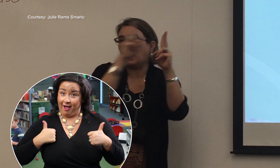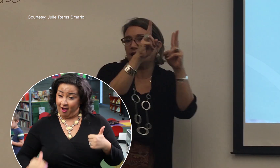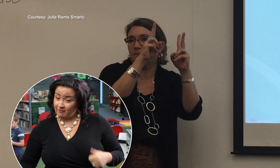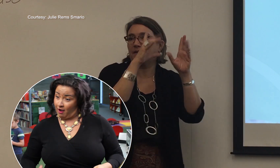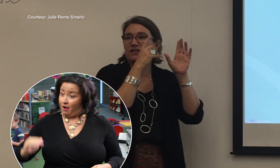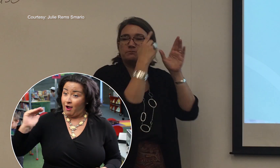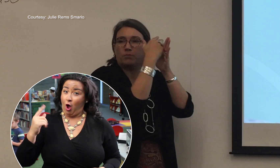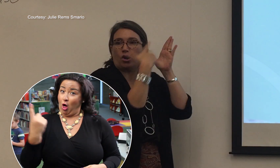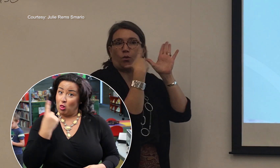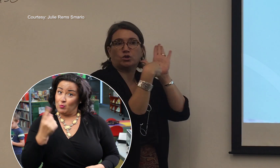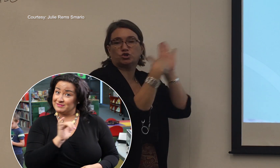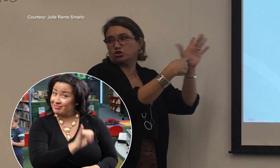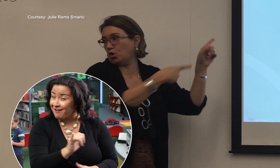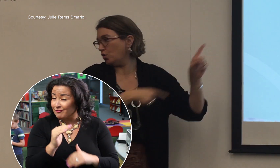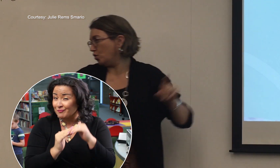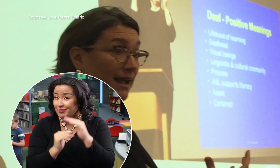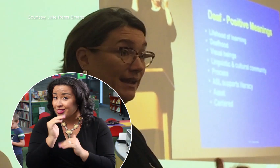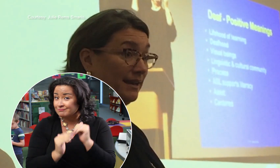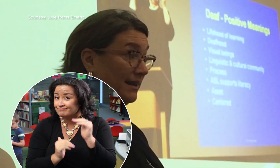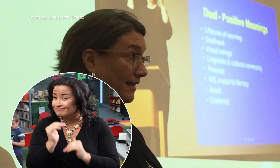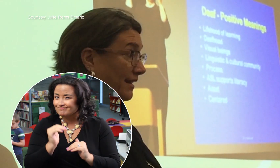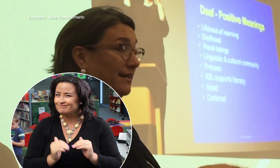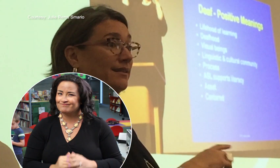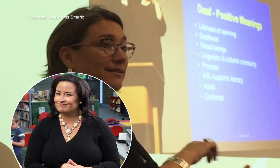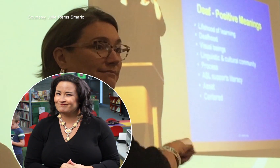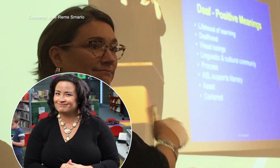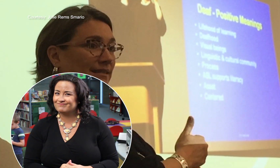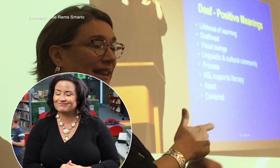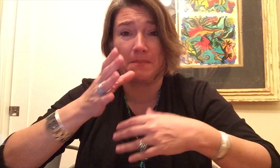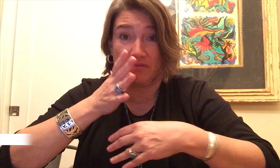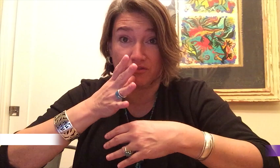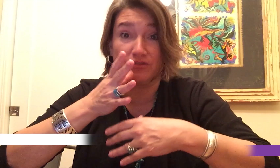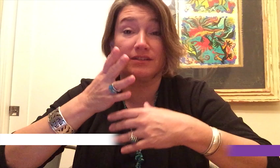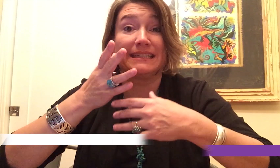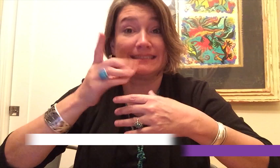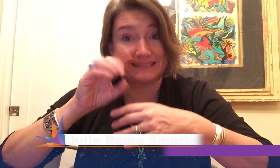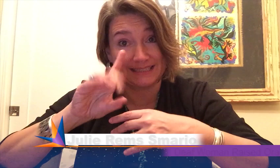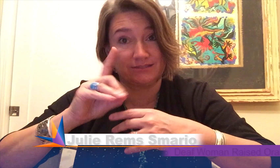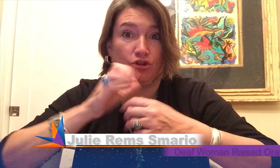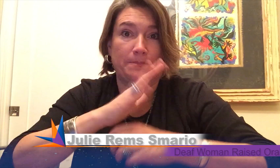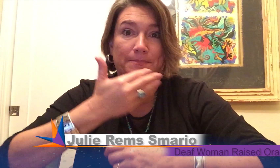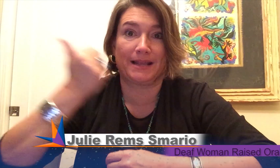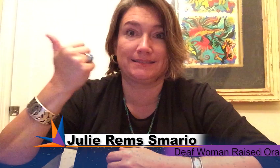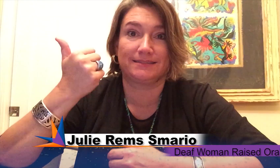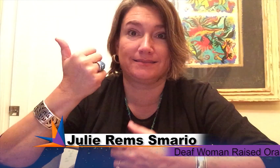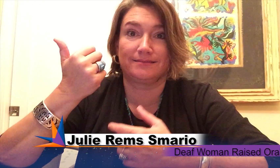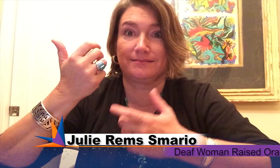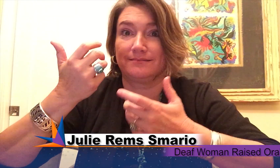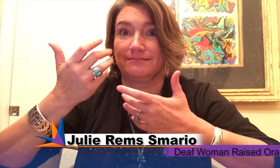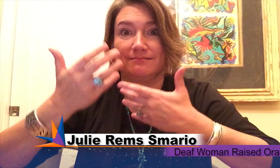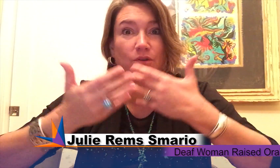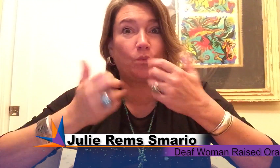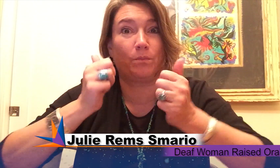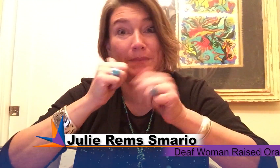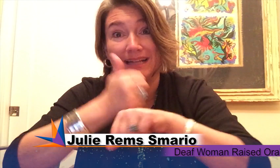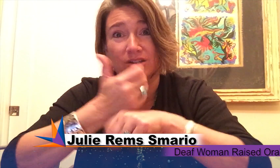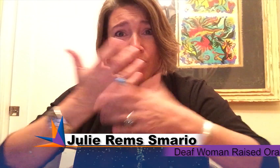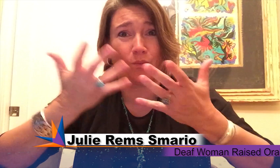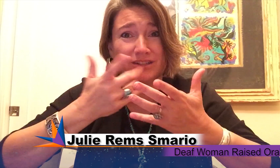in ASL, but life hasn't always been that comfortable. My mother always did her best when she was raising me,